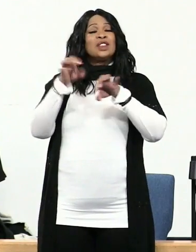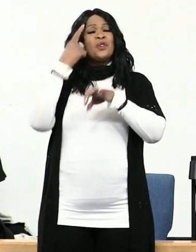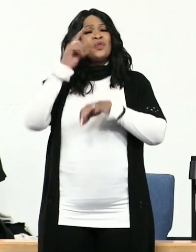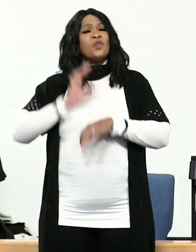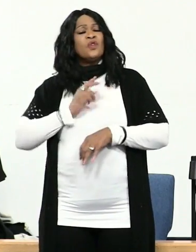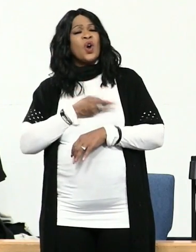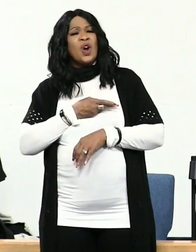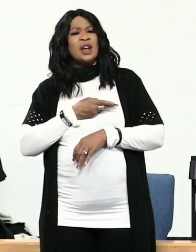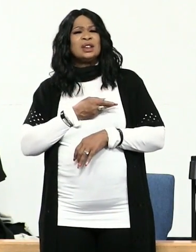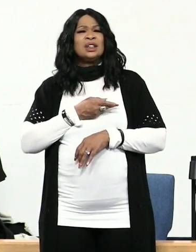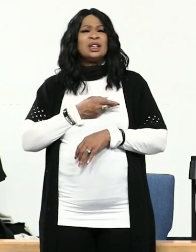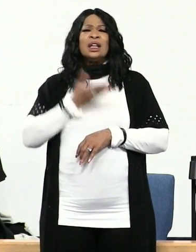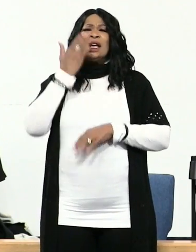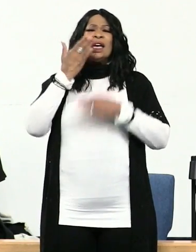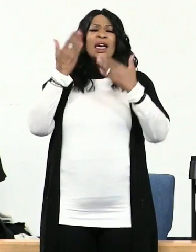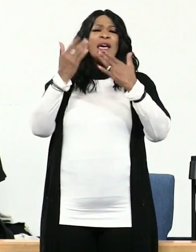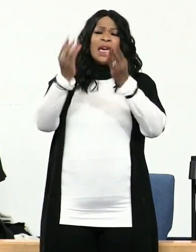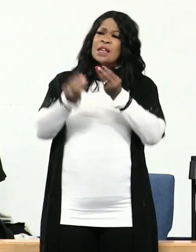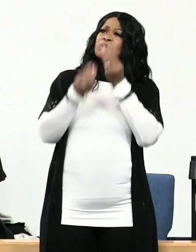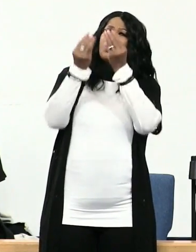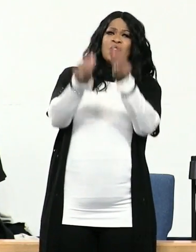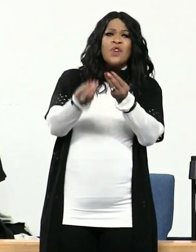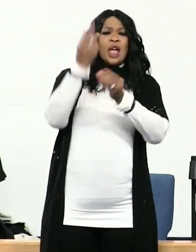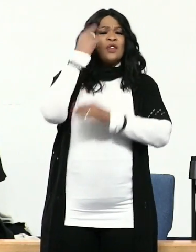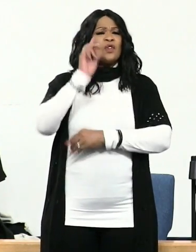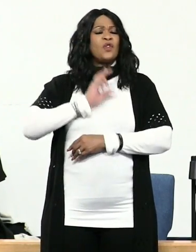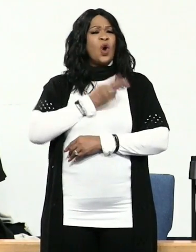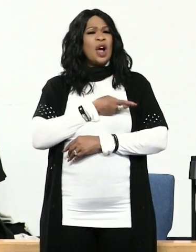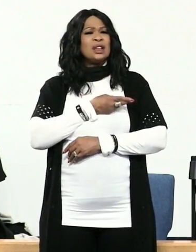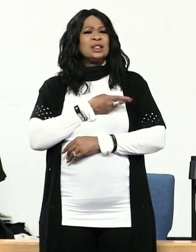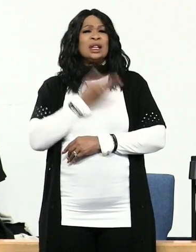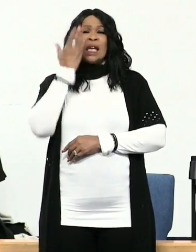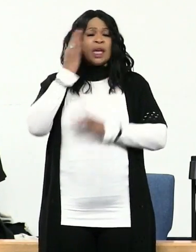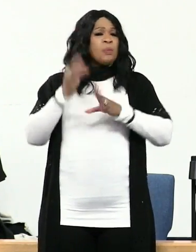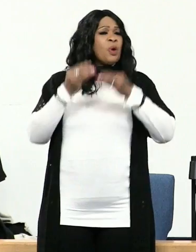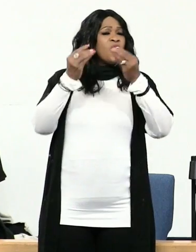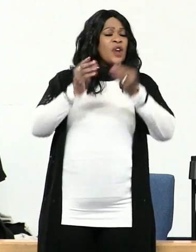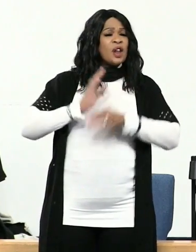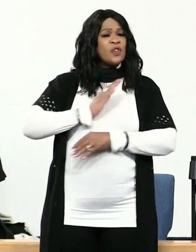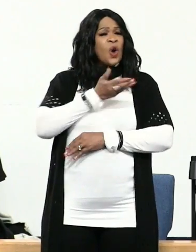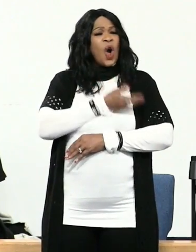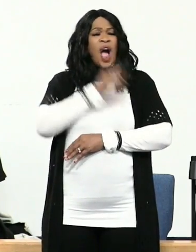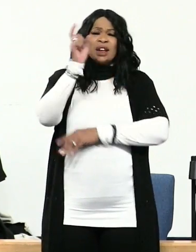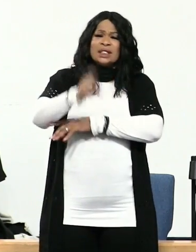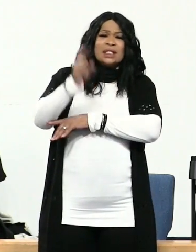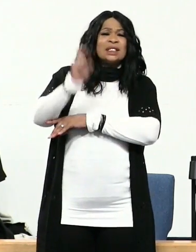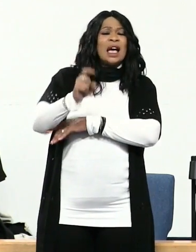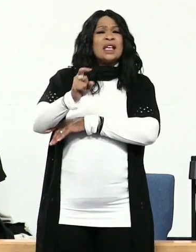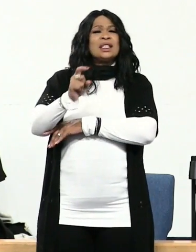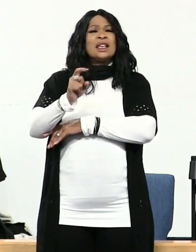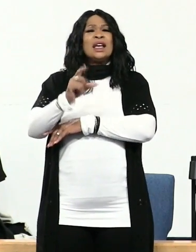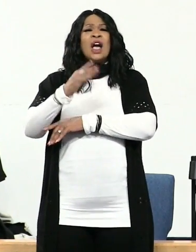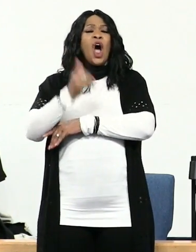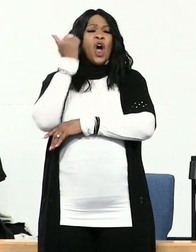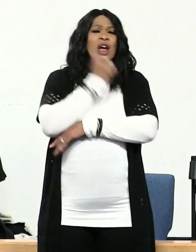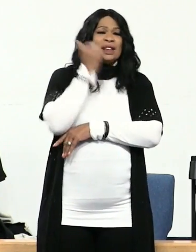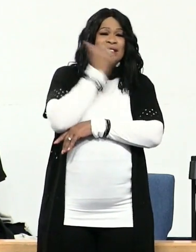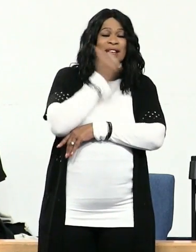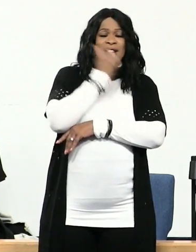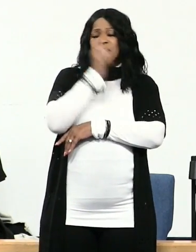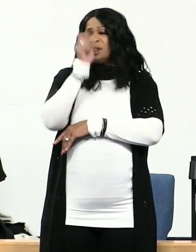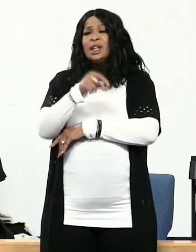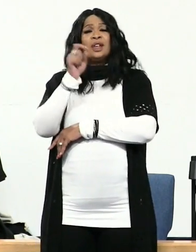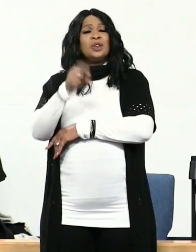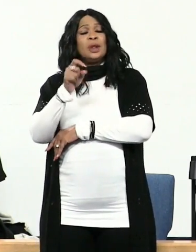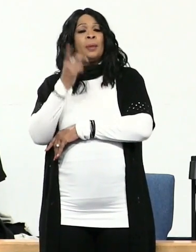has provided for us. He's provided for our necessities, our daily